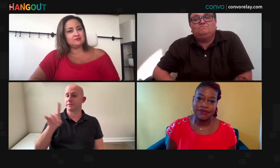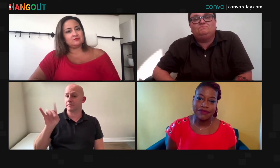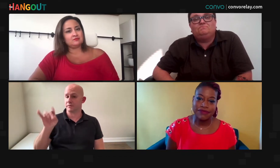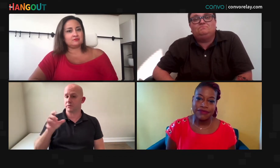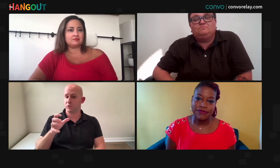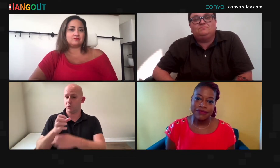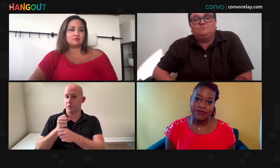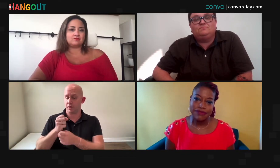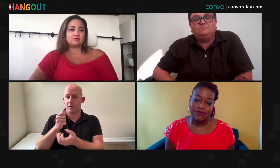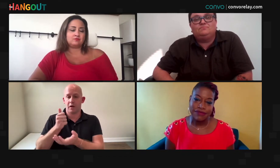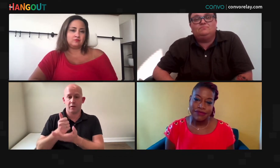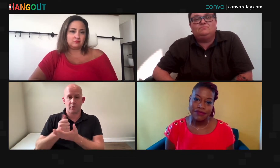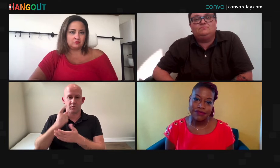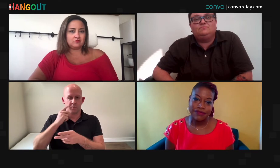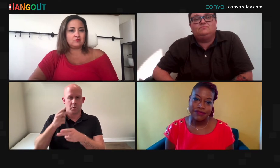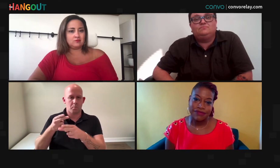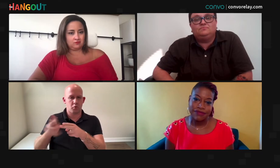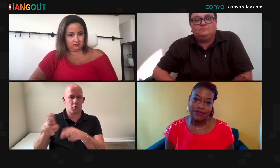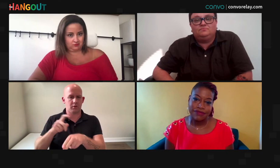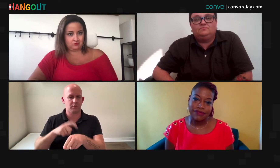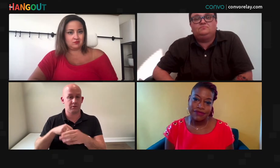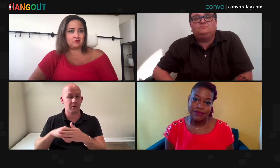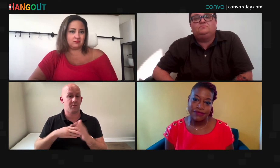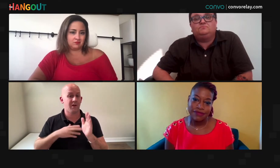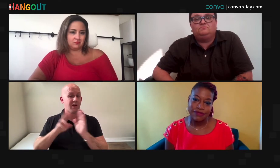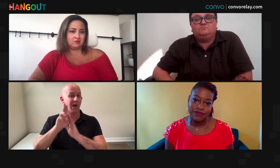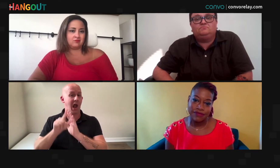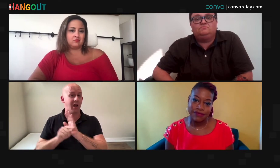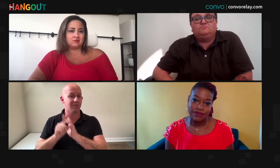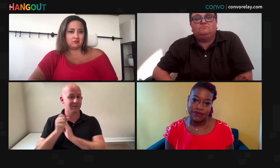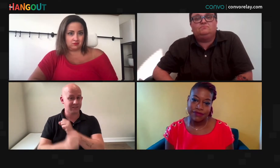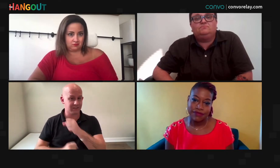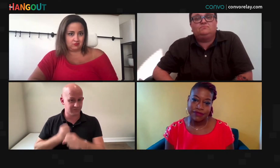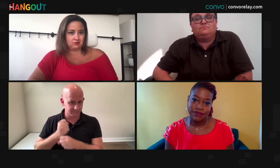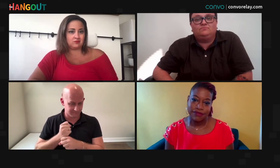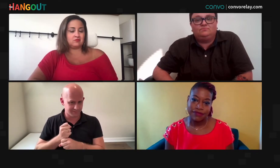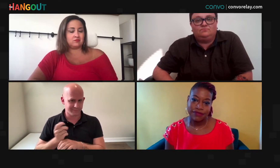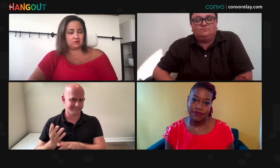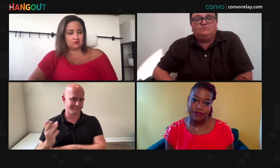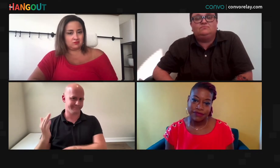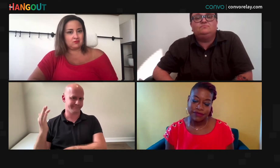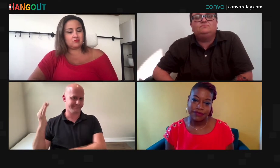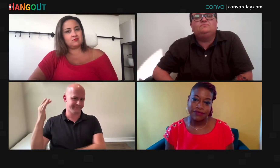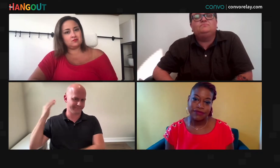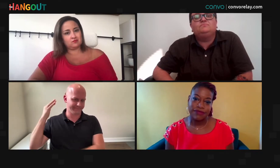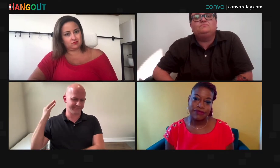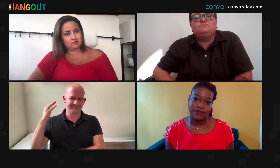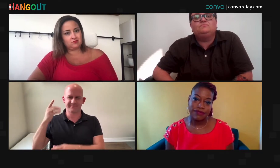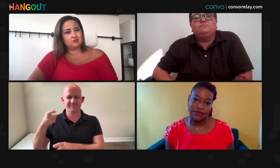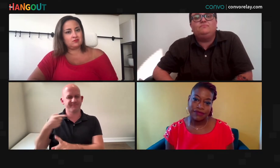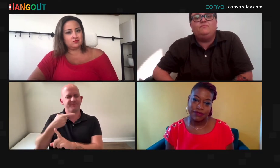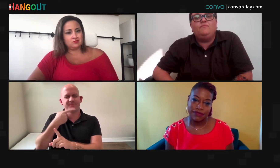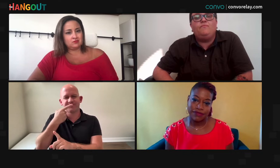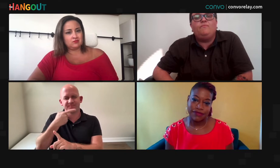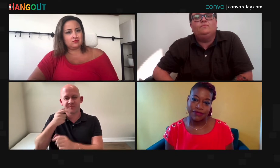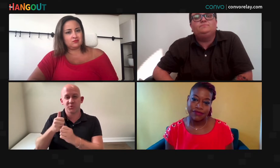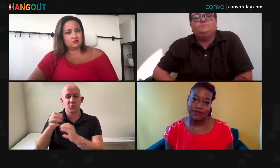Cookie. Hi, this is Jerome signing, and I did go to a therapist for a short time in my